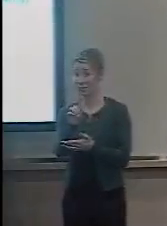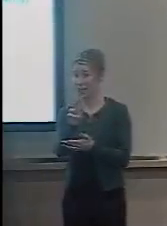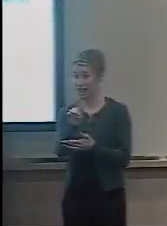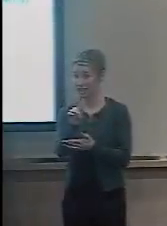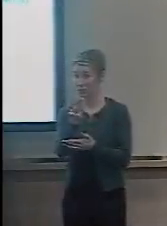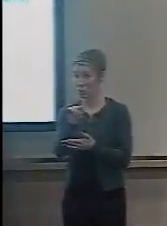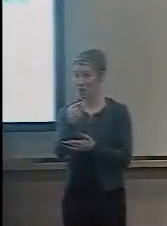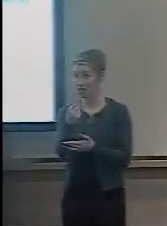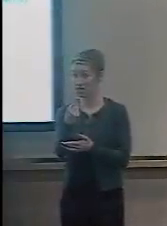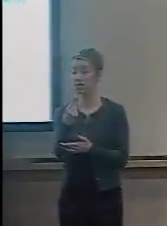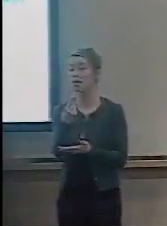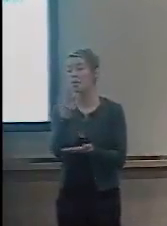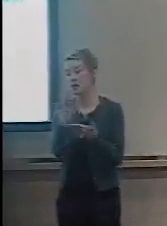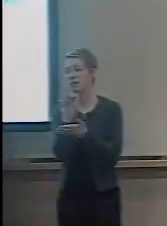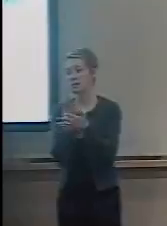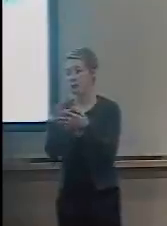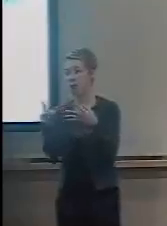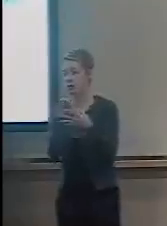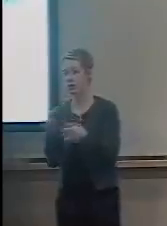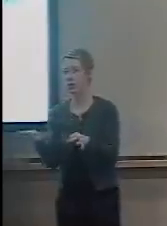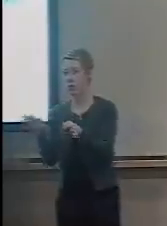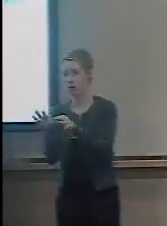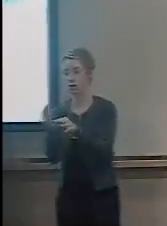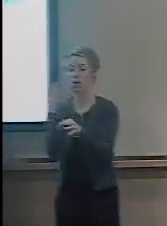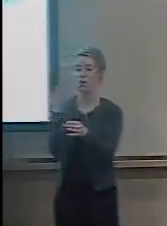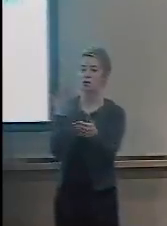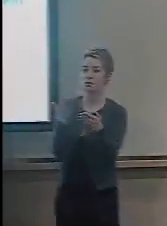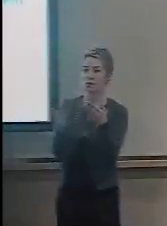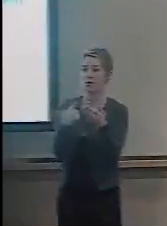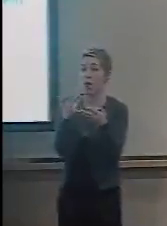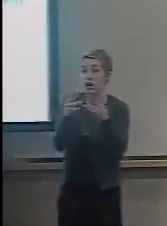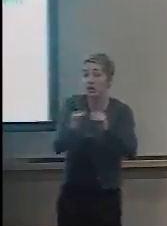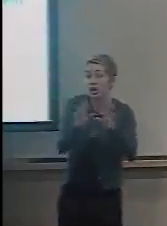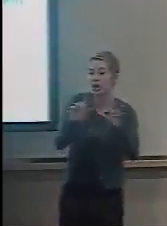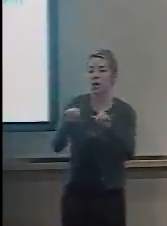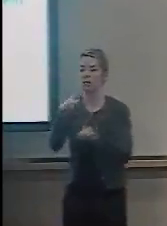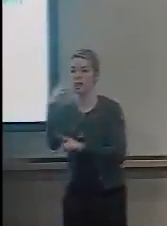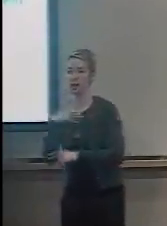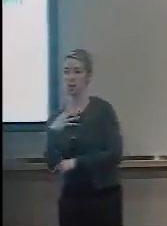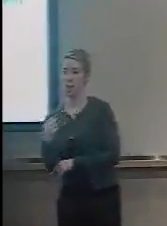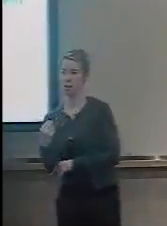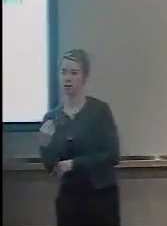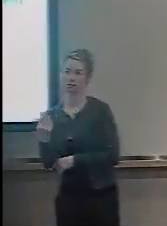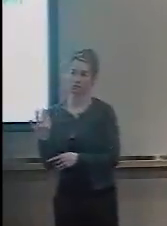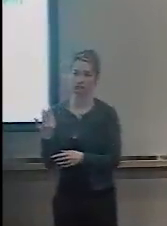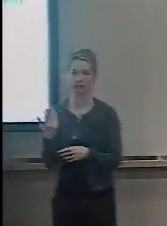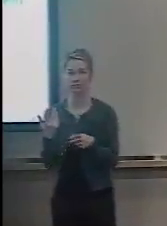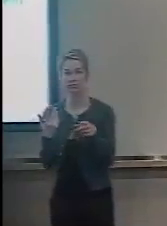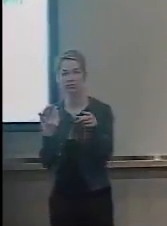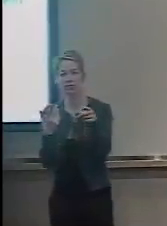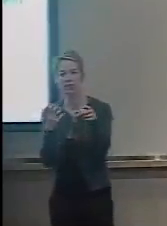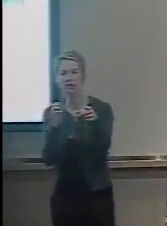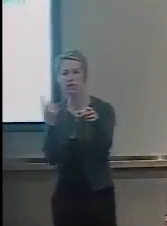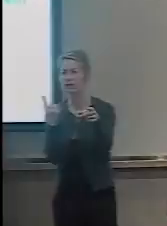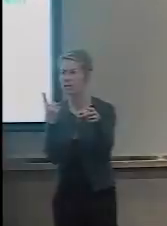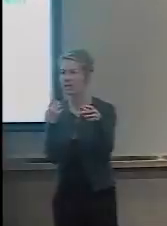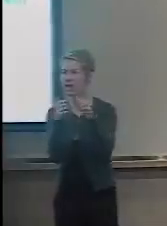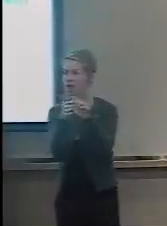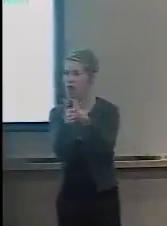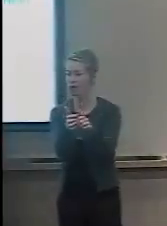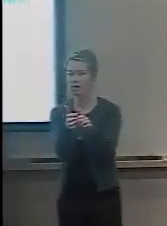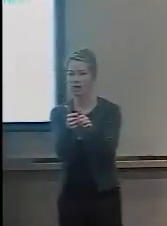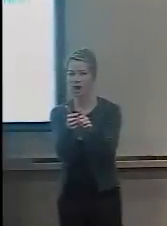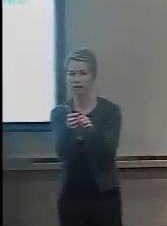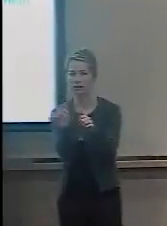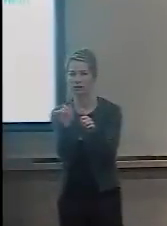important to allow that to have clear, but say black and white. Yeah. So something a little along the lines of what people